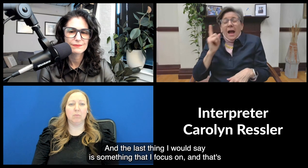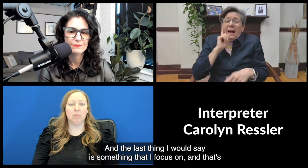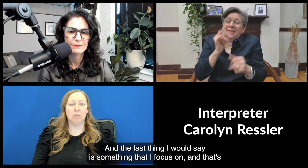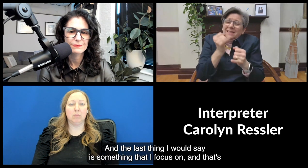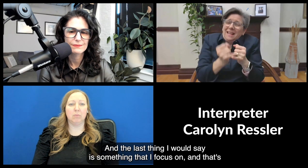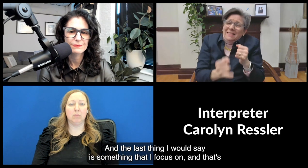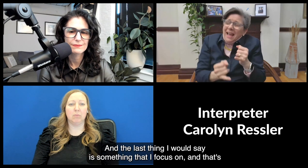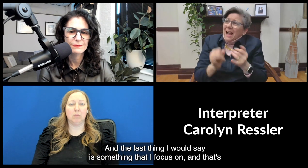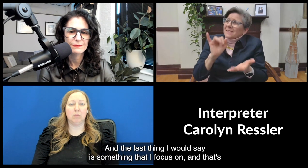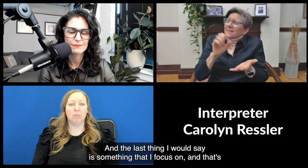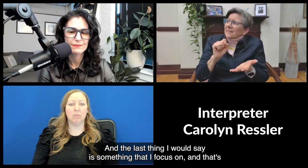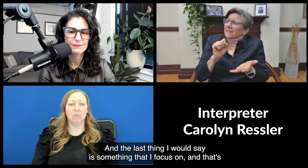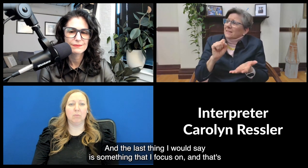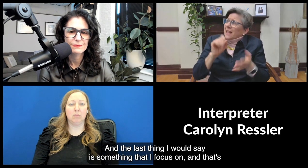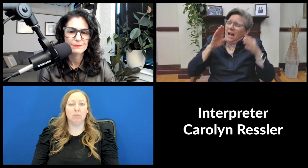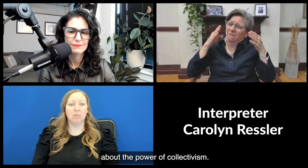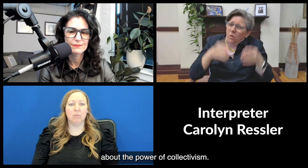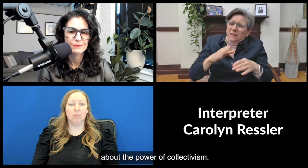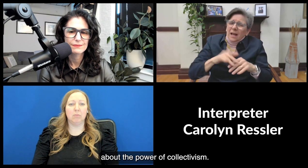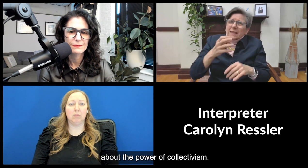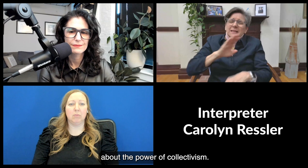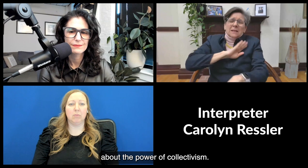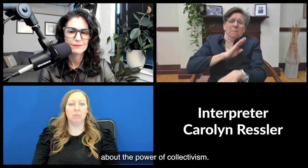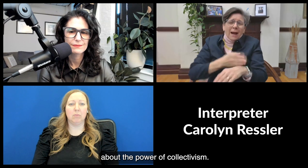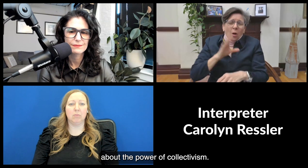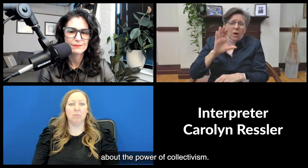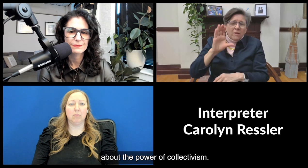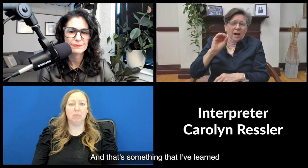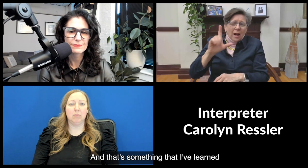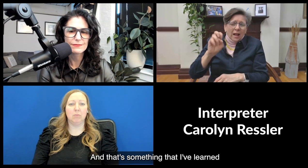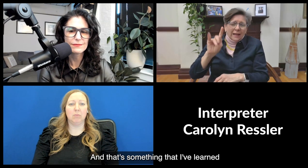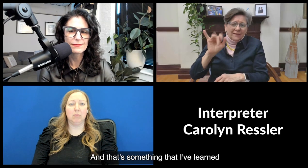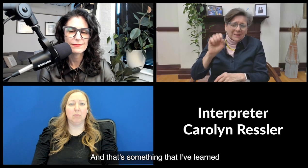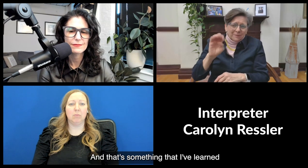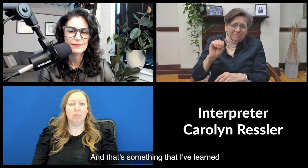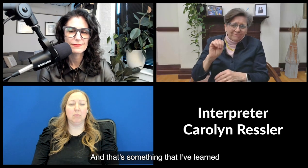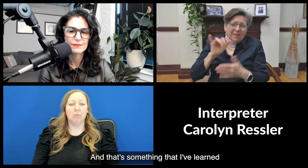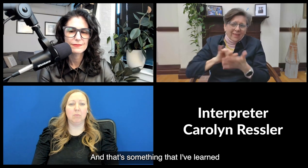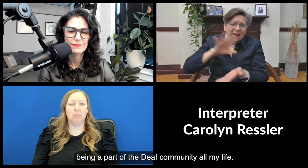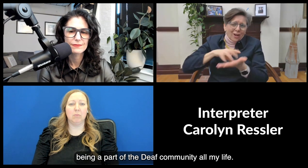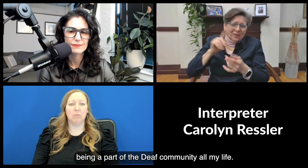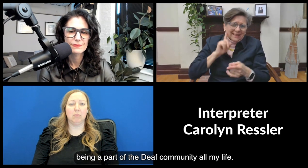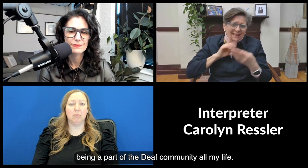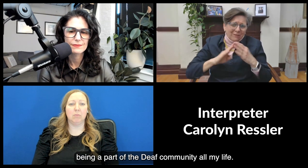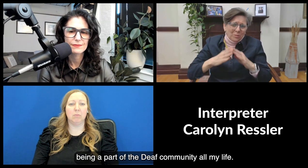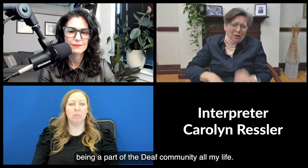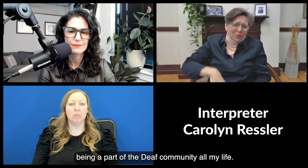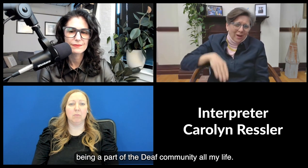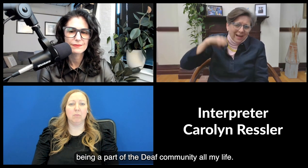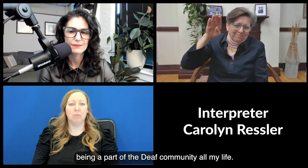I can work well with others. And the last thing I would say is something that I focus on, and that's about the power of